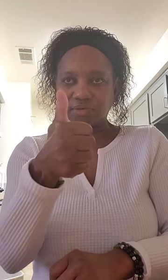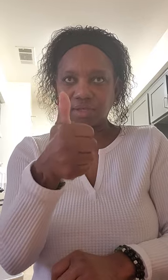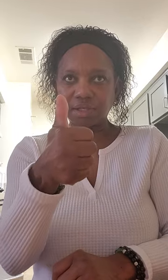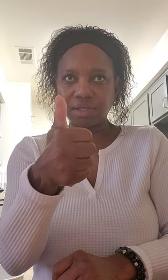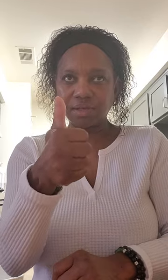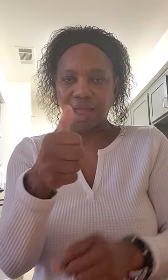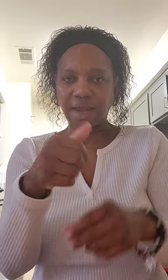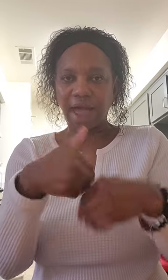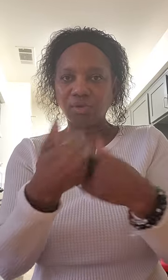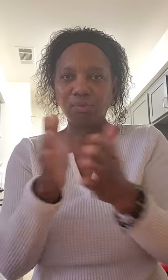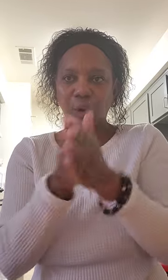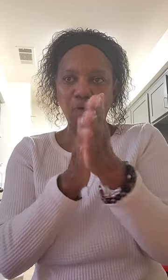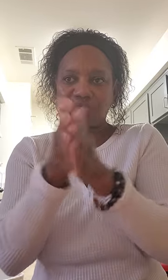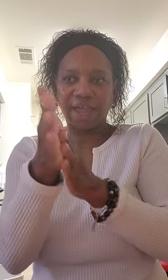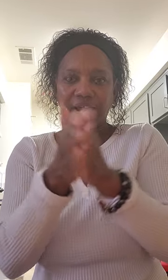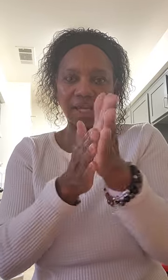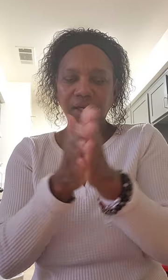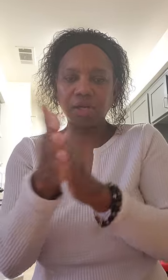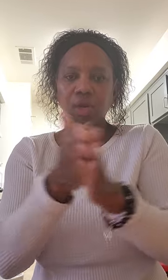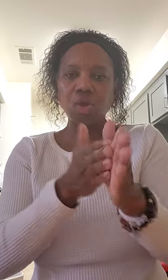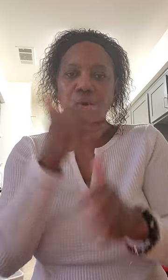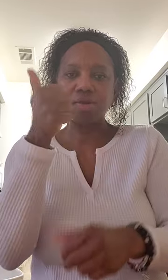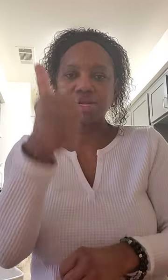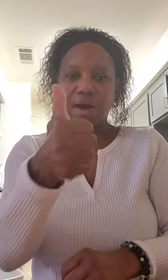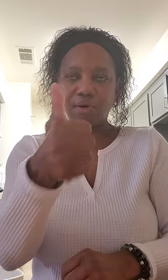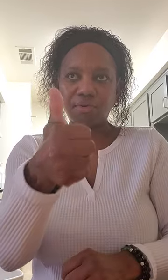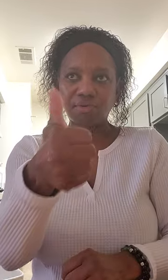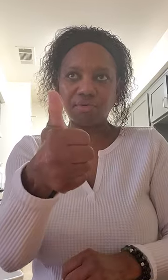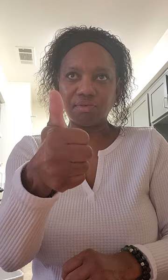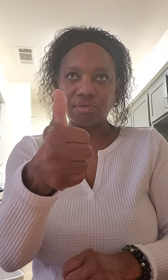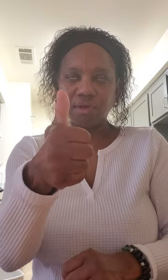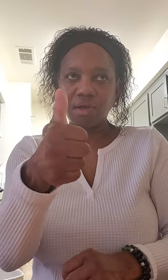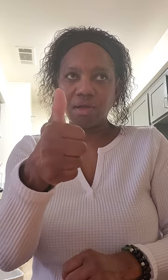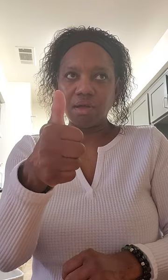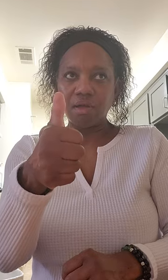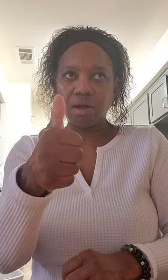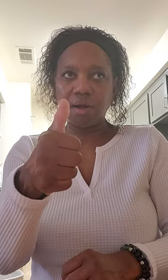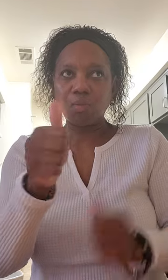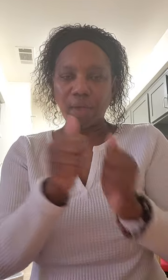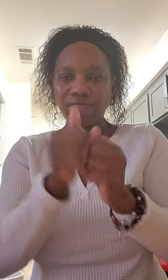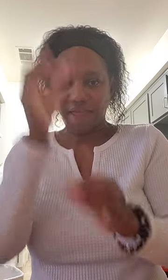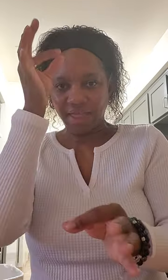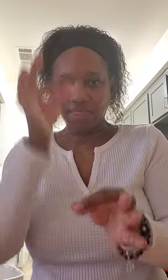and how to motivate yourself with faith